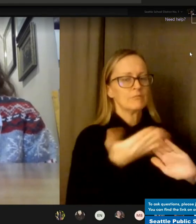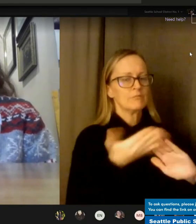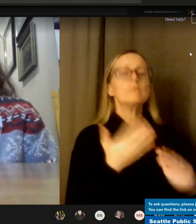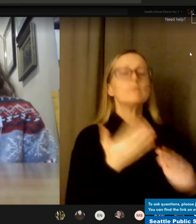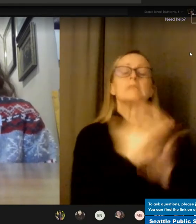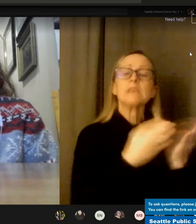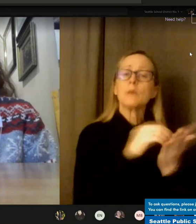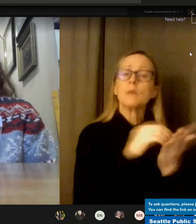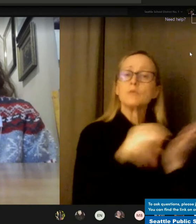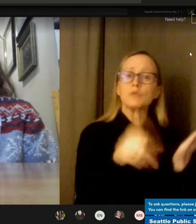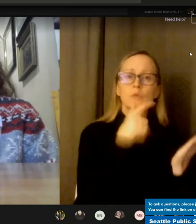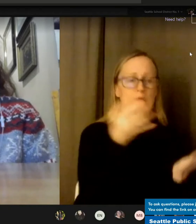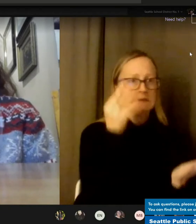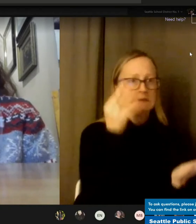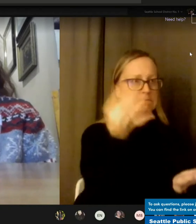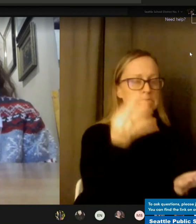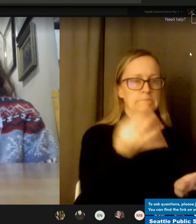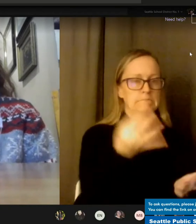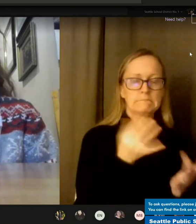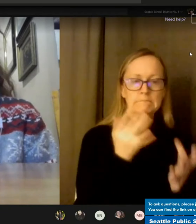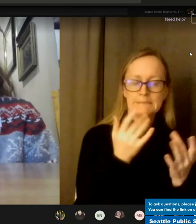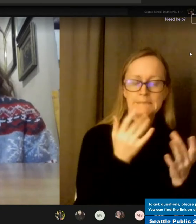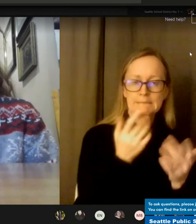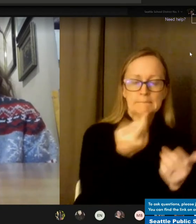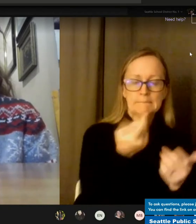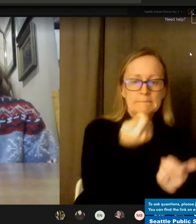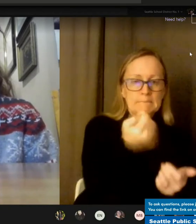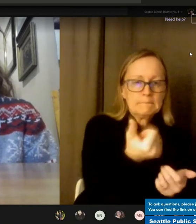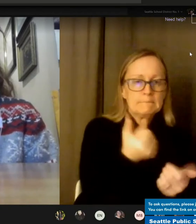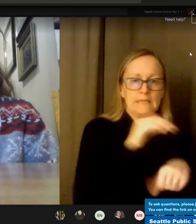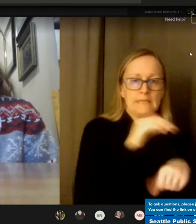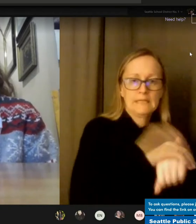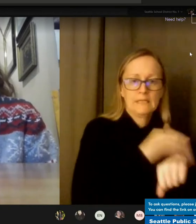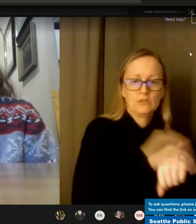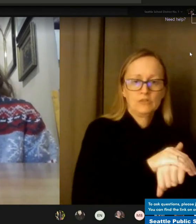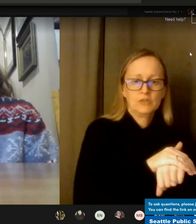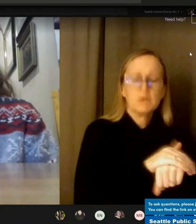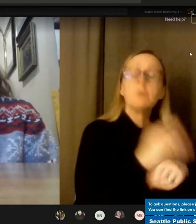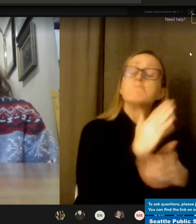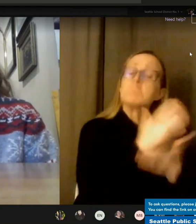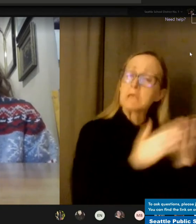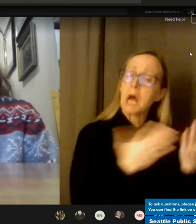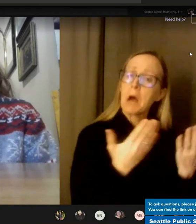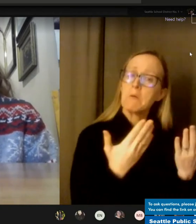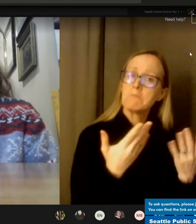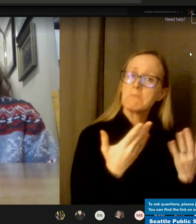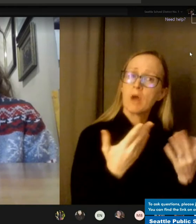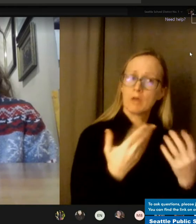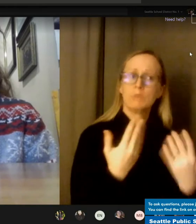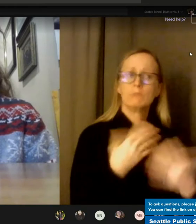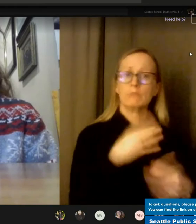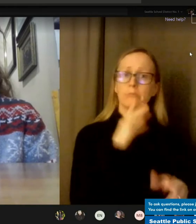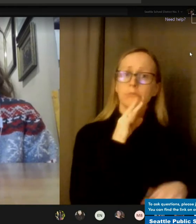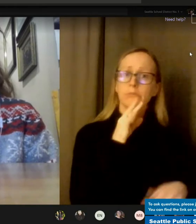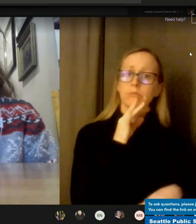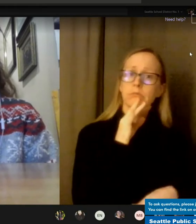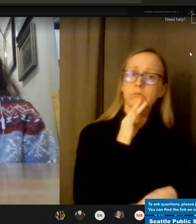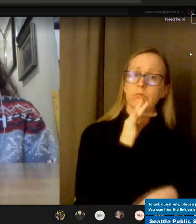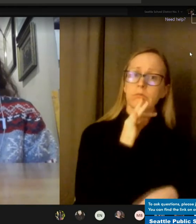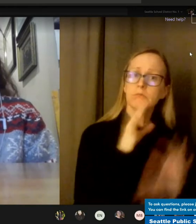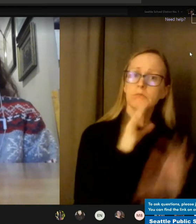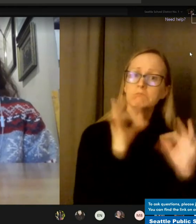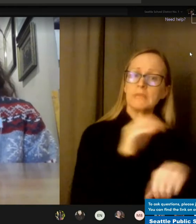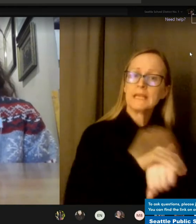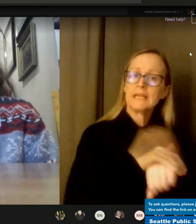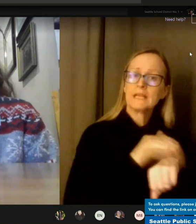then students who are very fluent in spoken English and need some support in reading and writing.